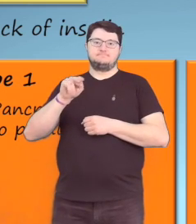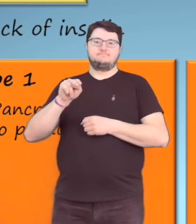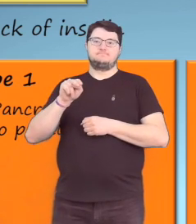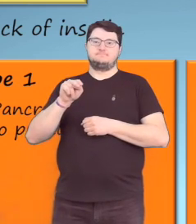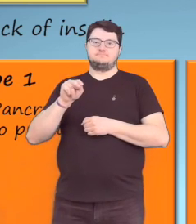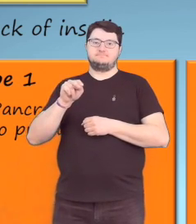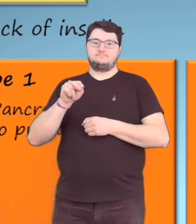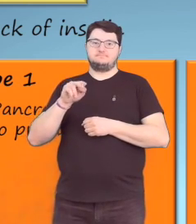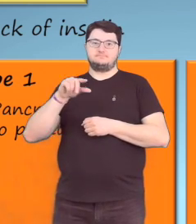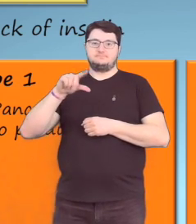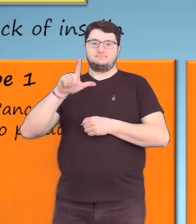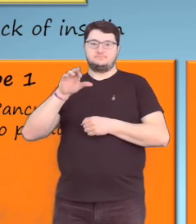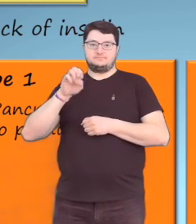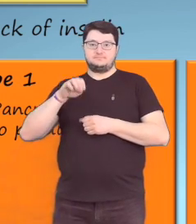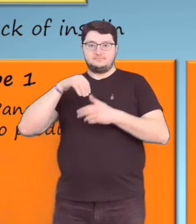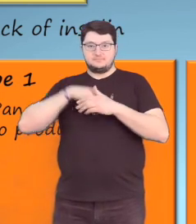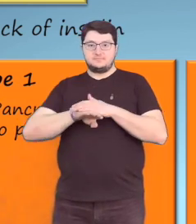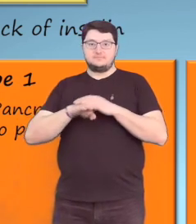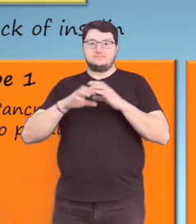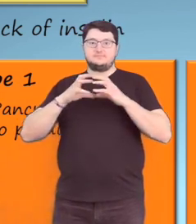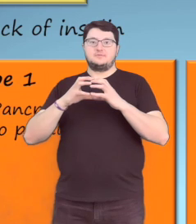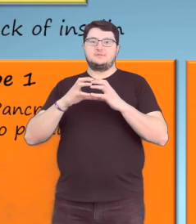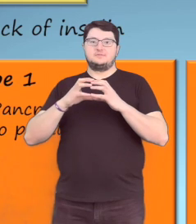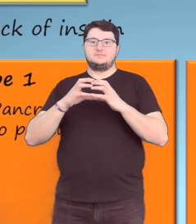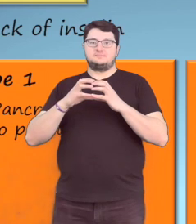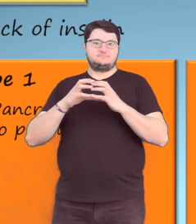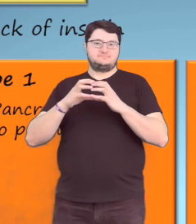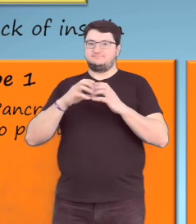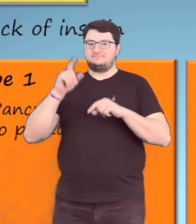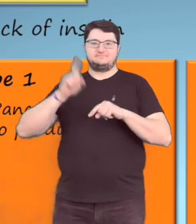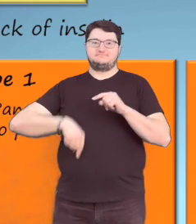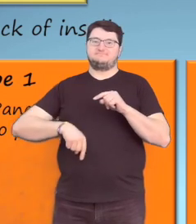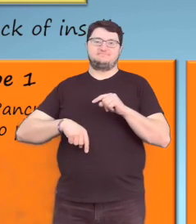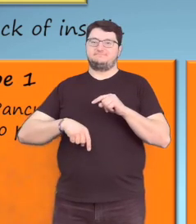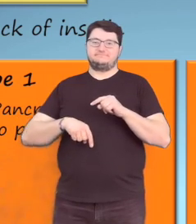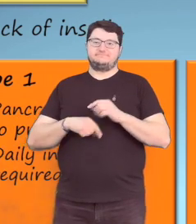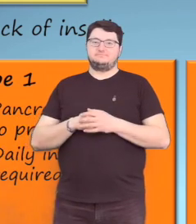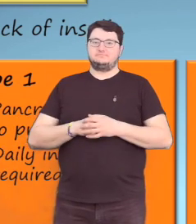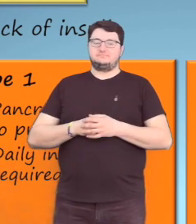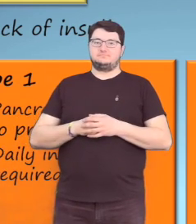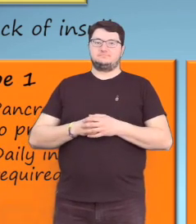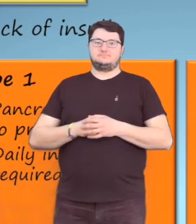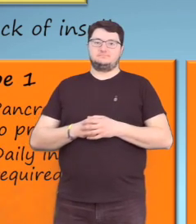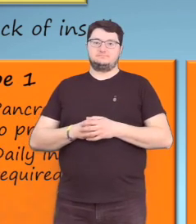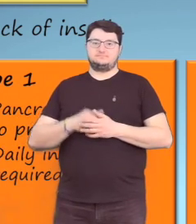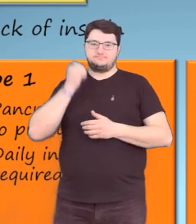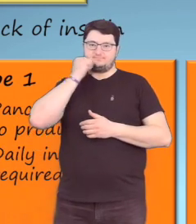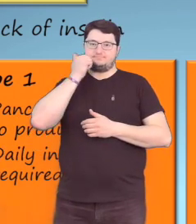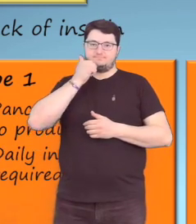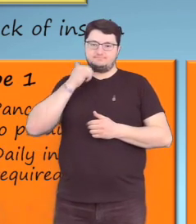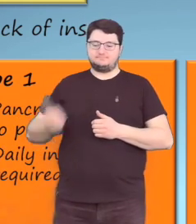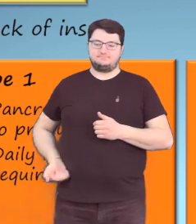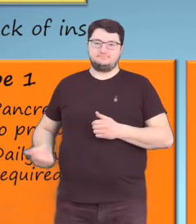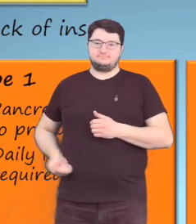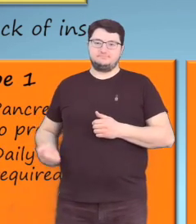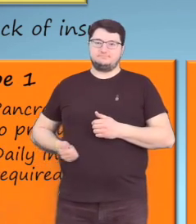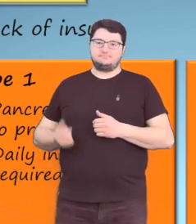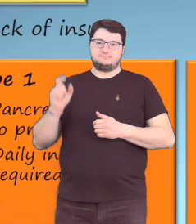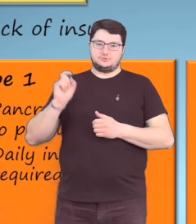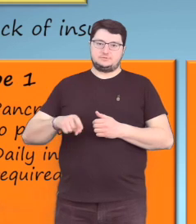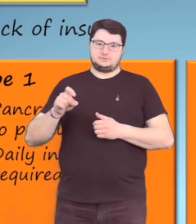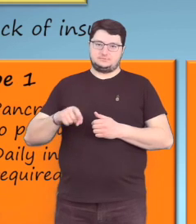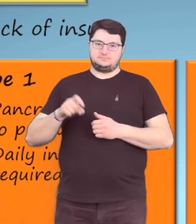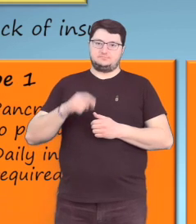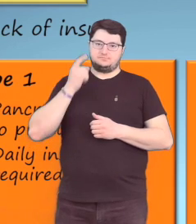glucose cannot enter the cells and be used for energy. Daily insulin injections are required to enable the